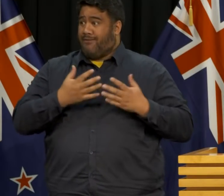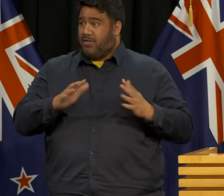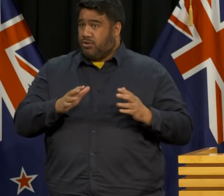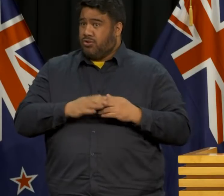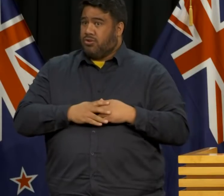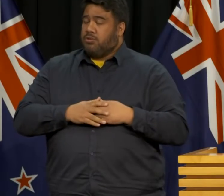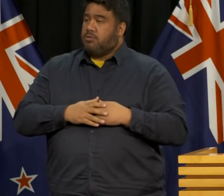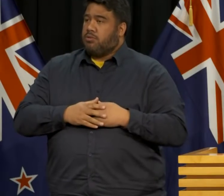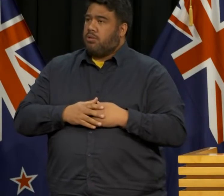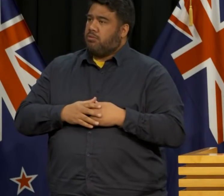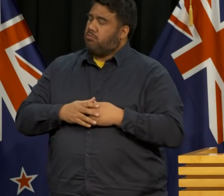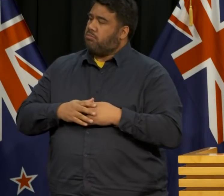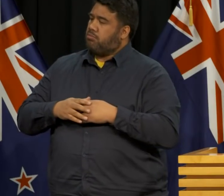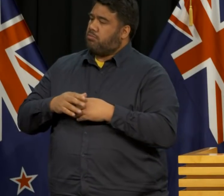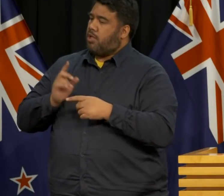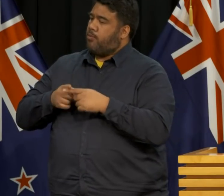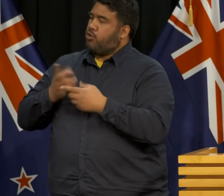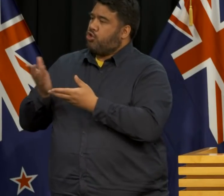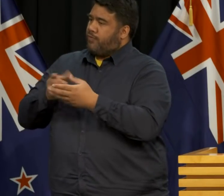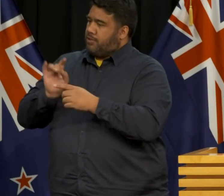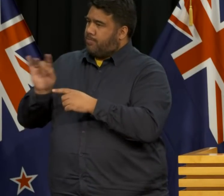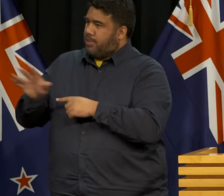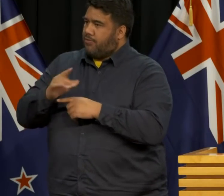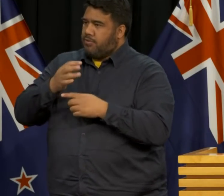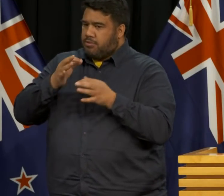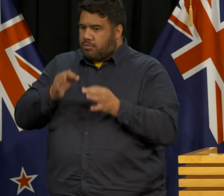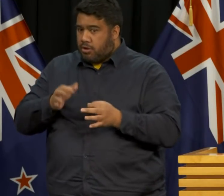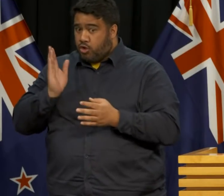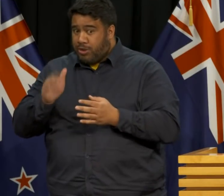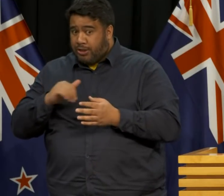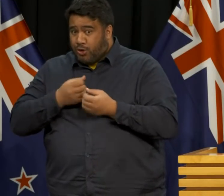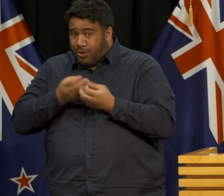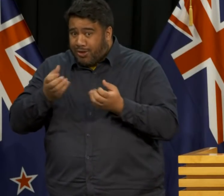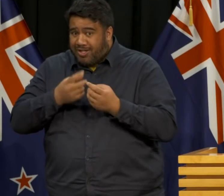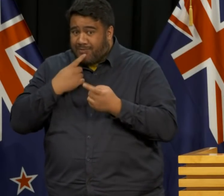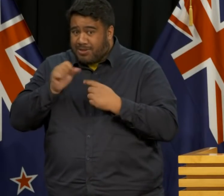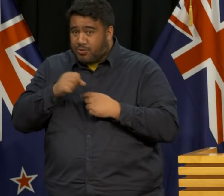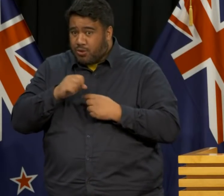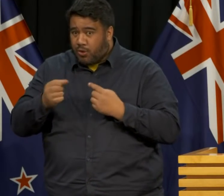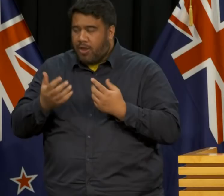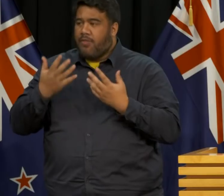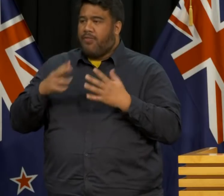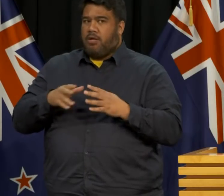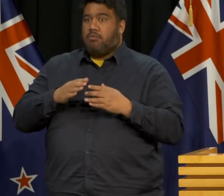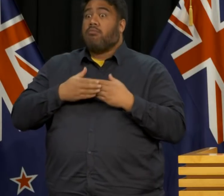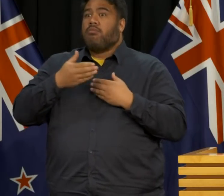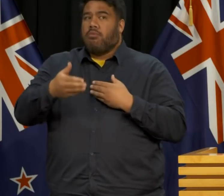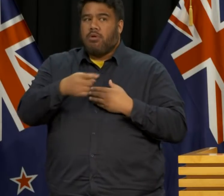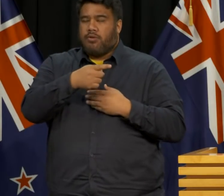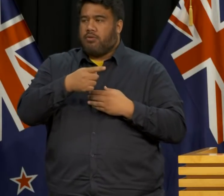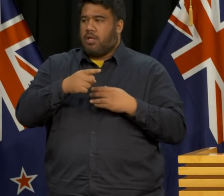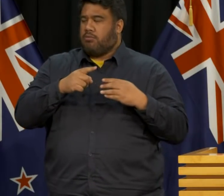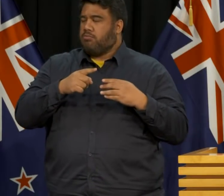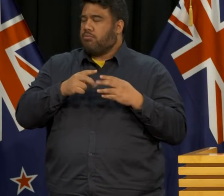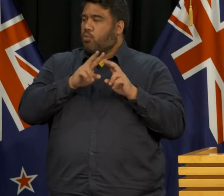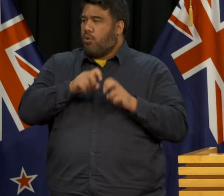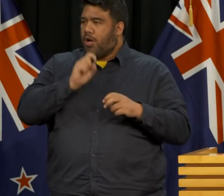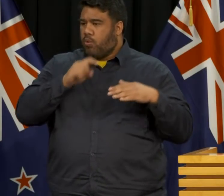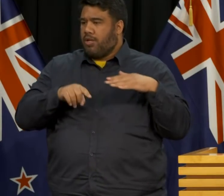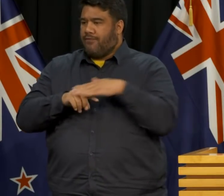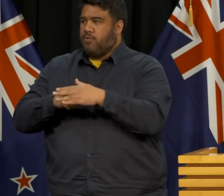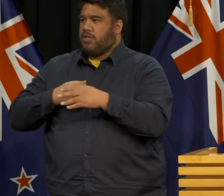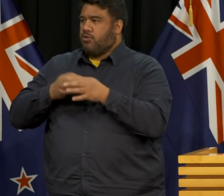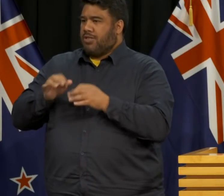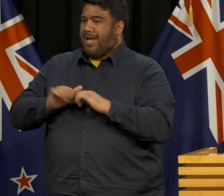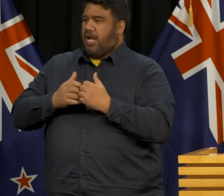course, I expect that as a result of the inquiry, there'll be further recommendations that arrive from that. Immediate changes being made? Look, again, I'll